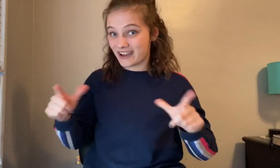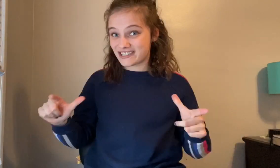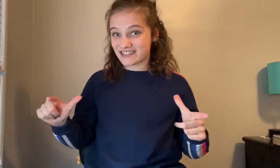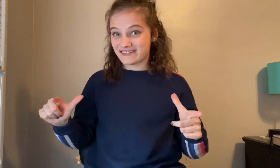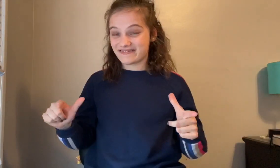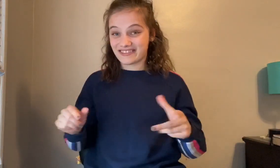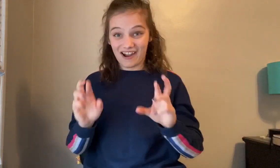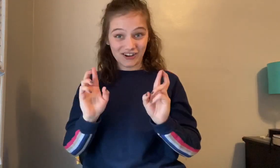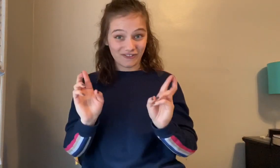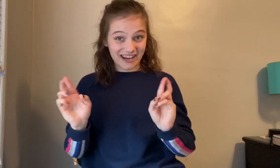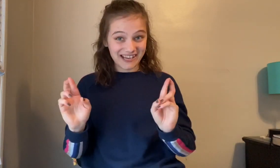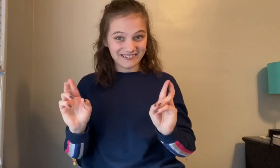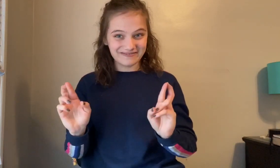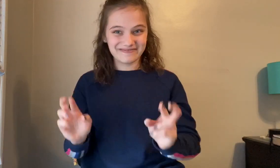language. Are you ready?